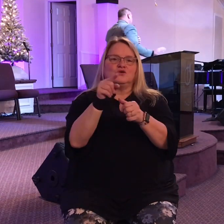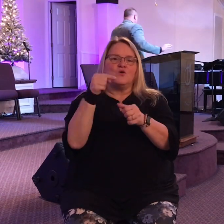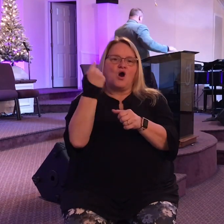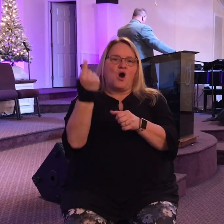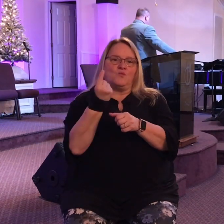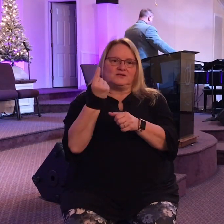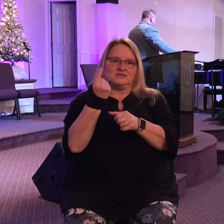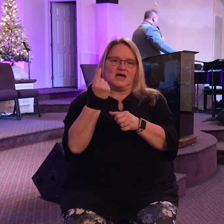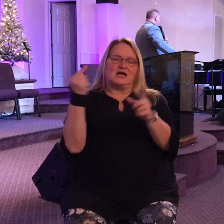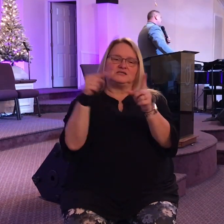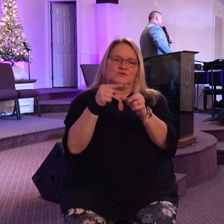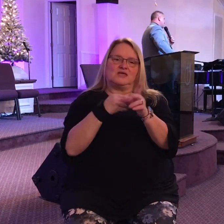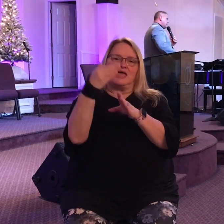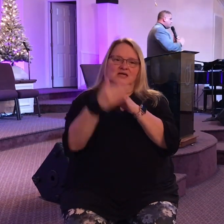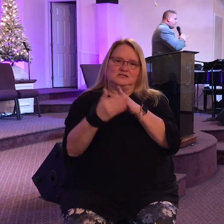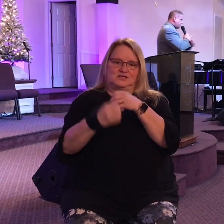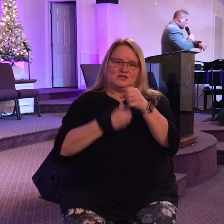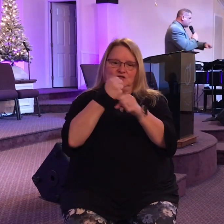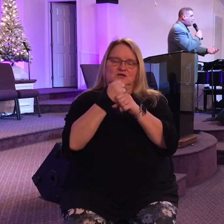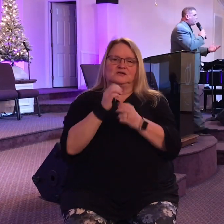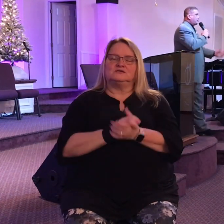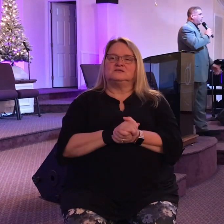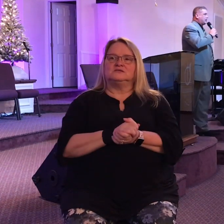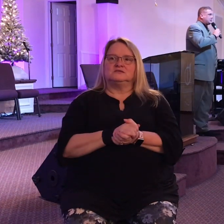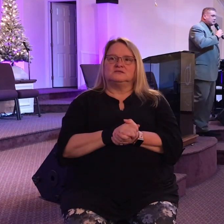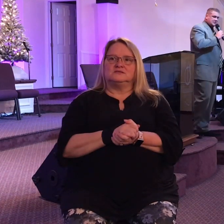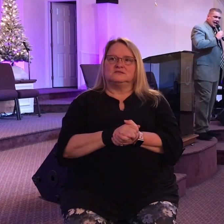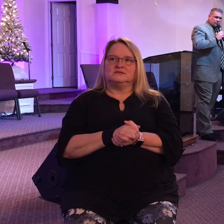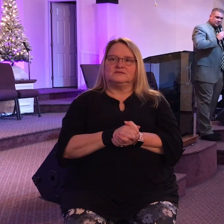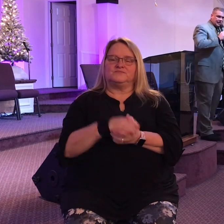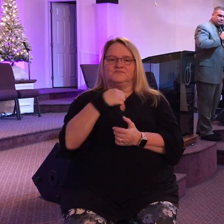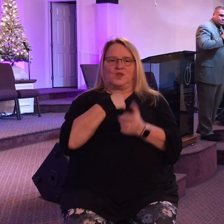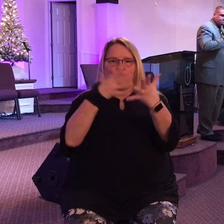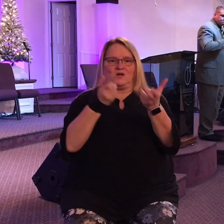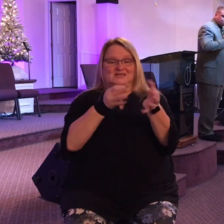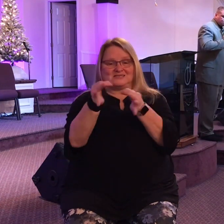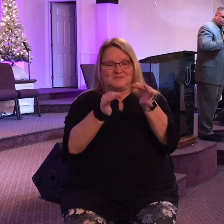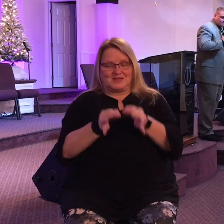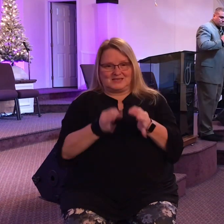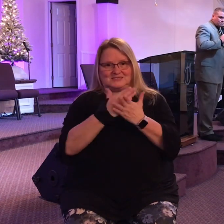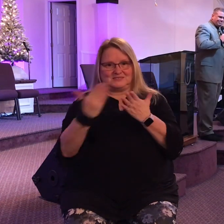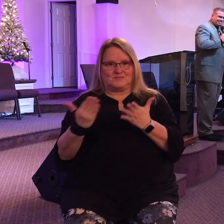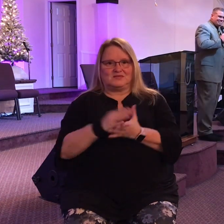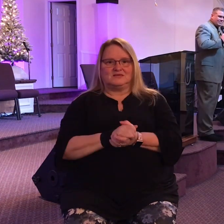Let me explain something to you. And I don't have time to get into this because I'm already running slack on time.